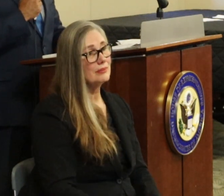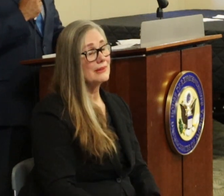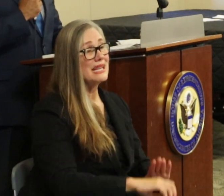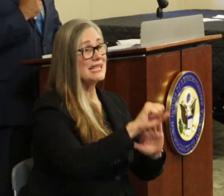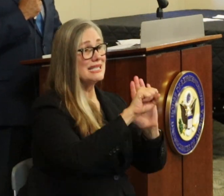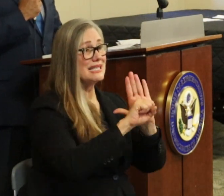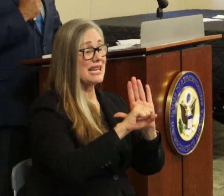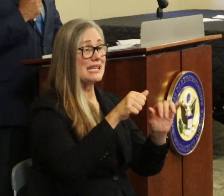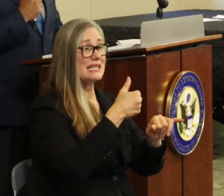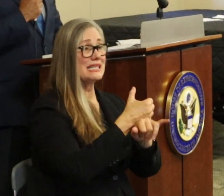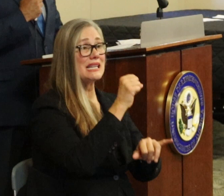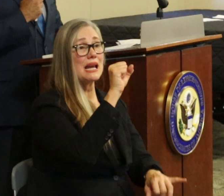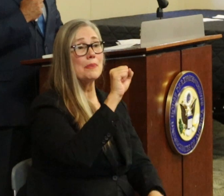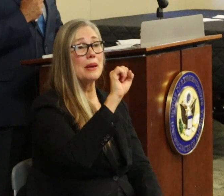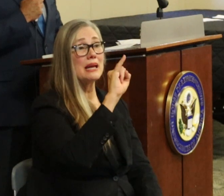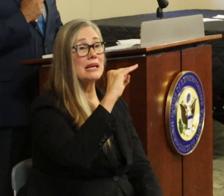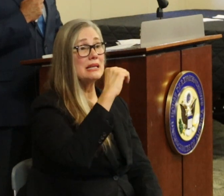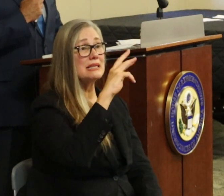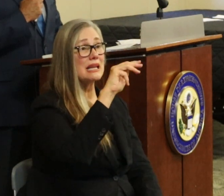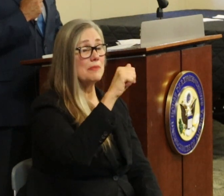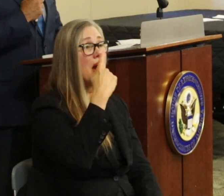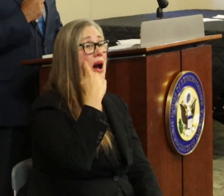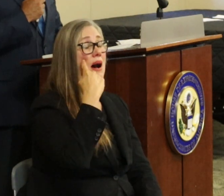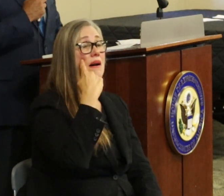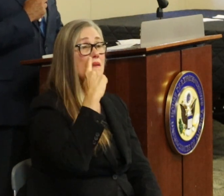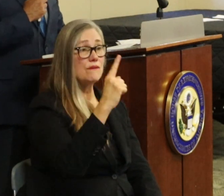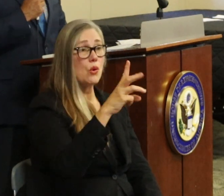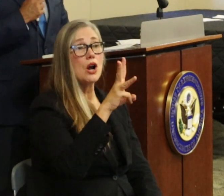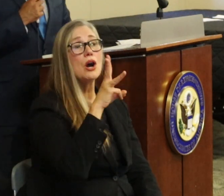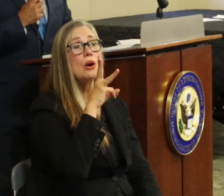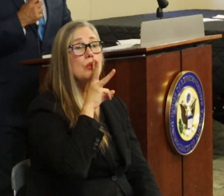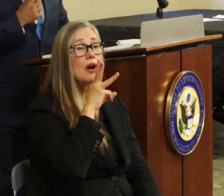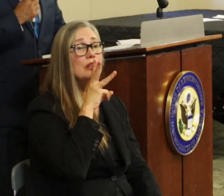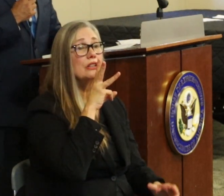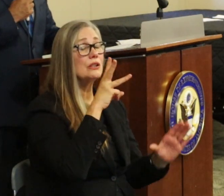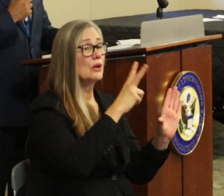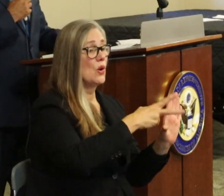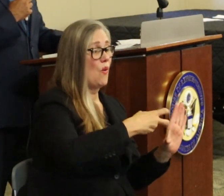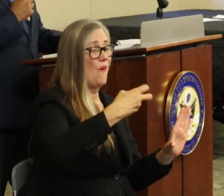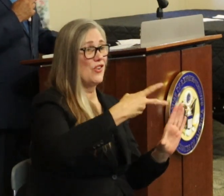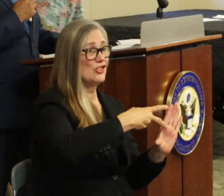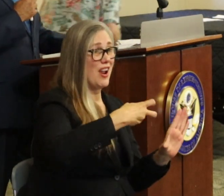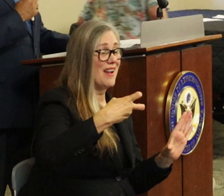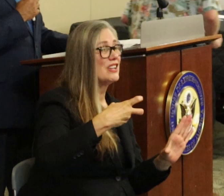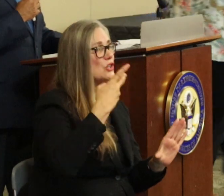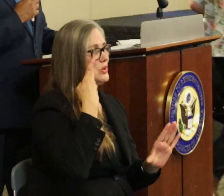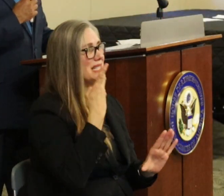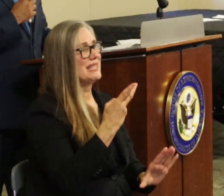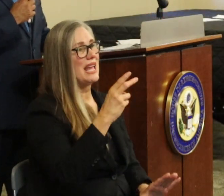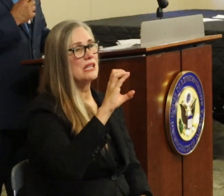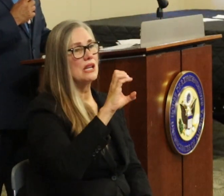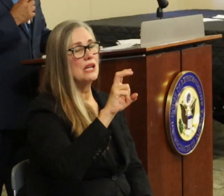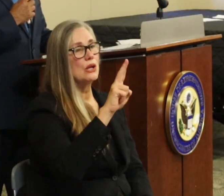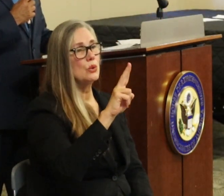Sigma for overdrafted regions and basins, and that's what you're seeing in Cuyama, for example. Santa